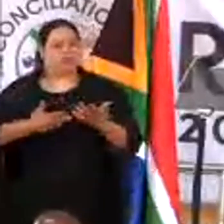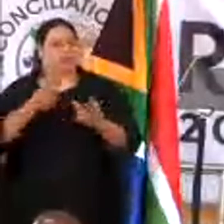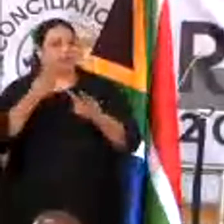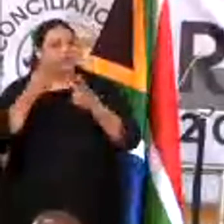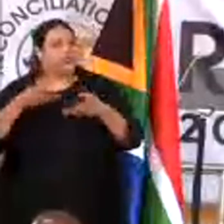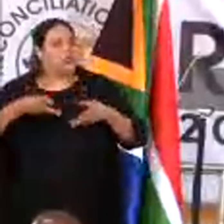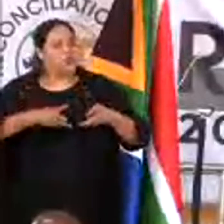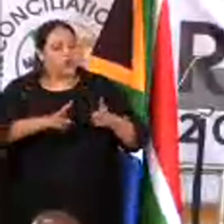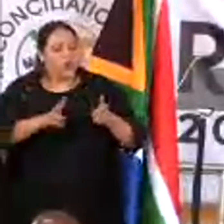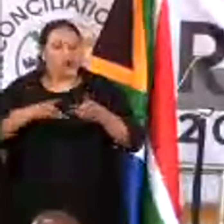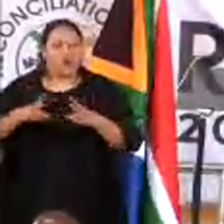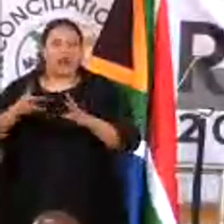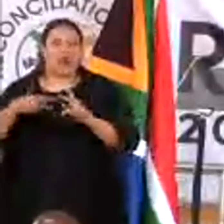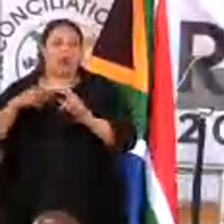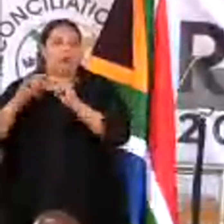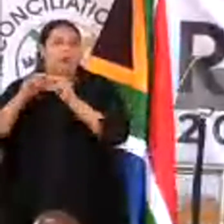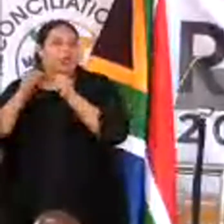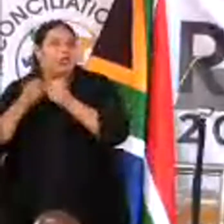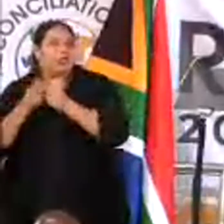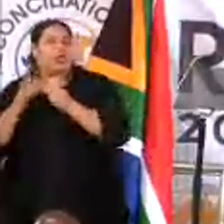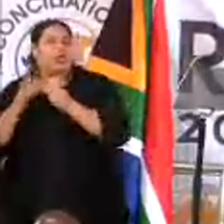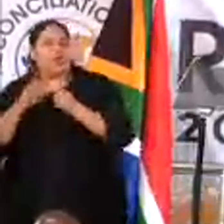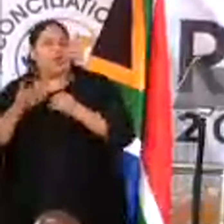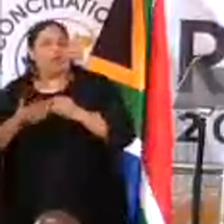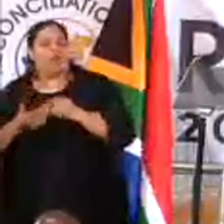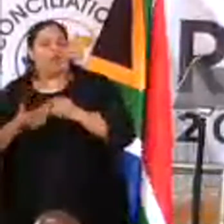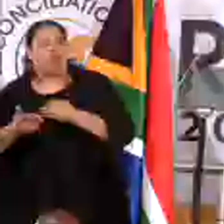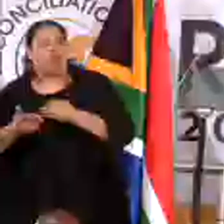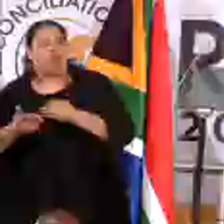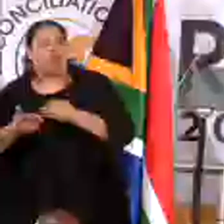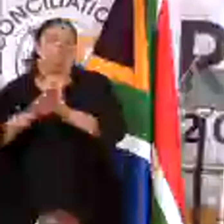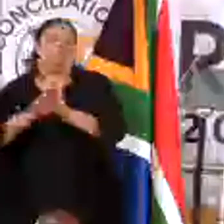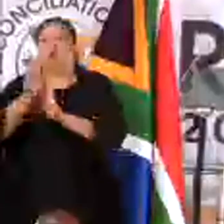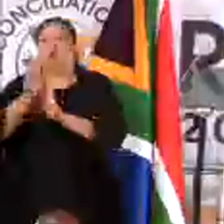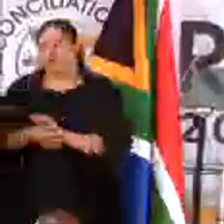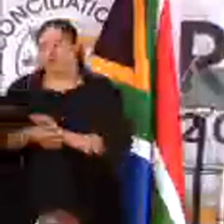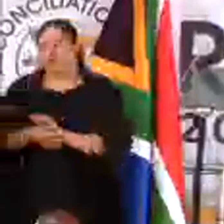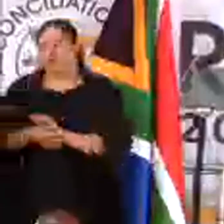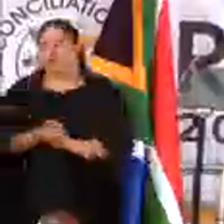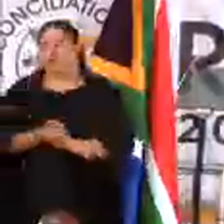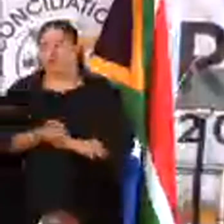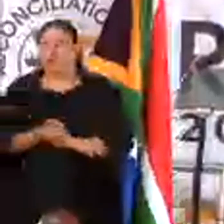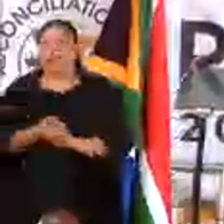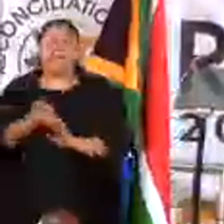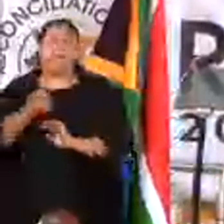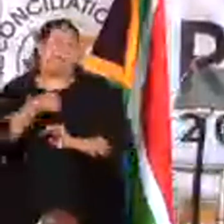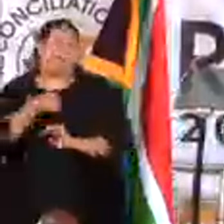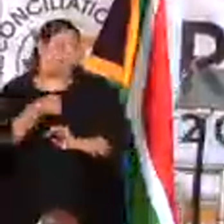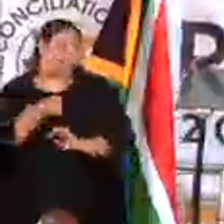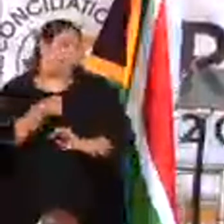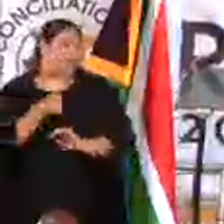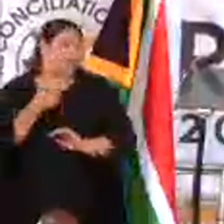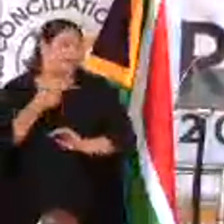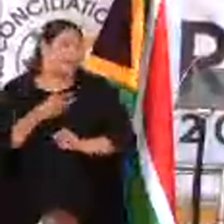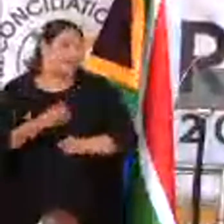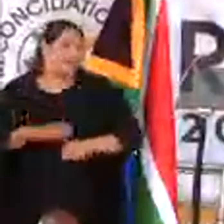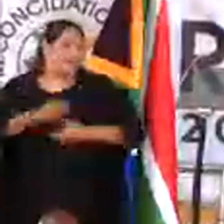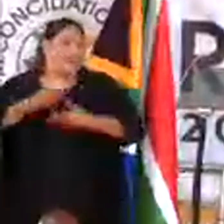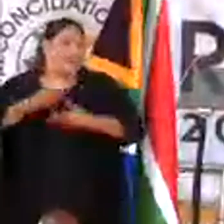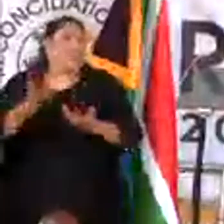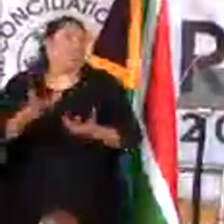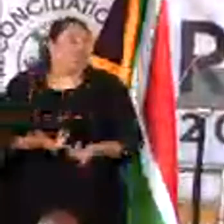path our nation will take as we move forward. I did speak